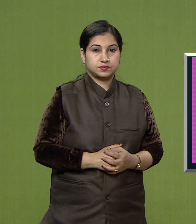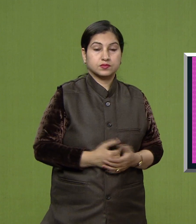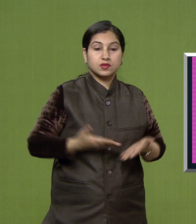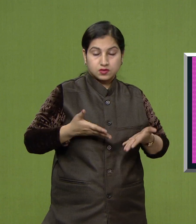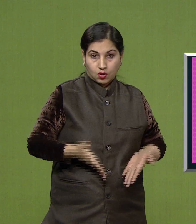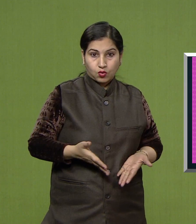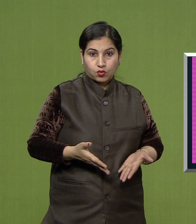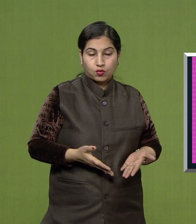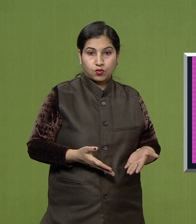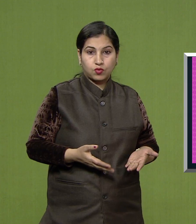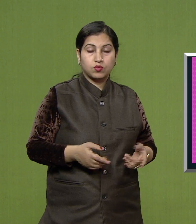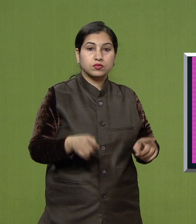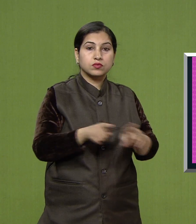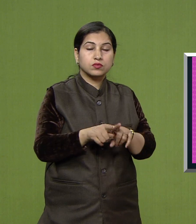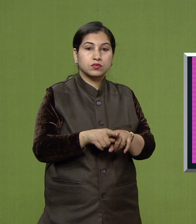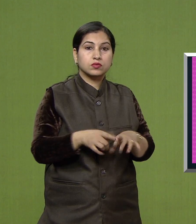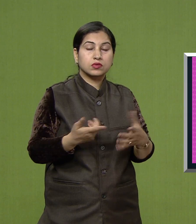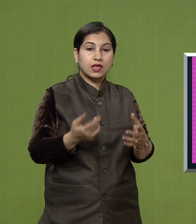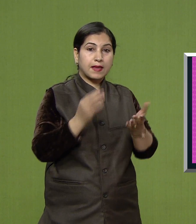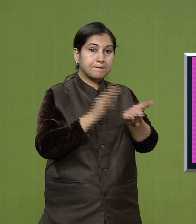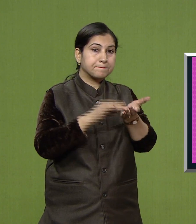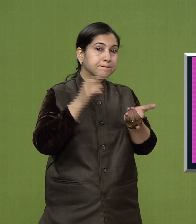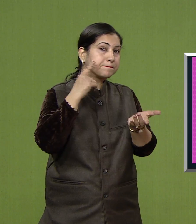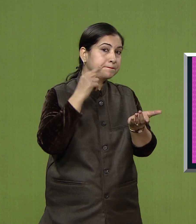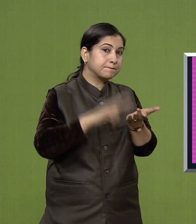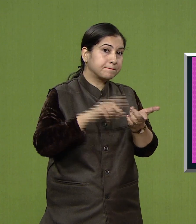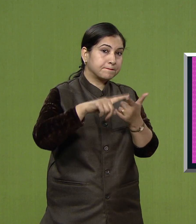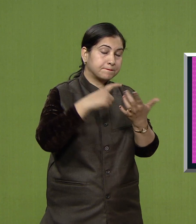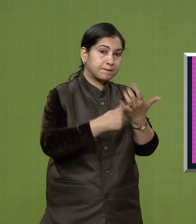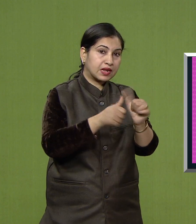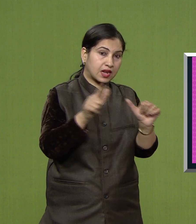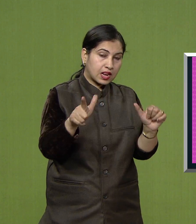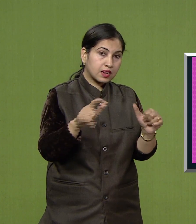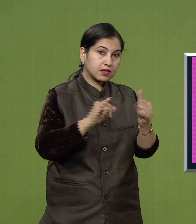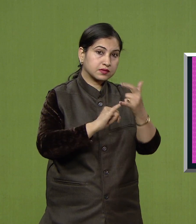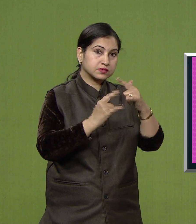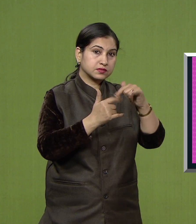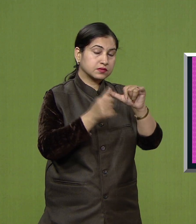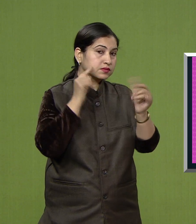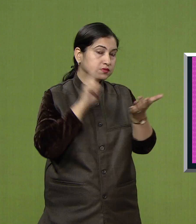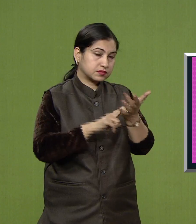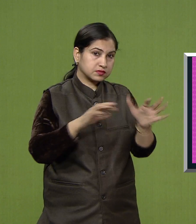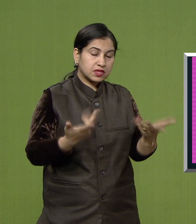Now we come into removal of mineral stains or iron rust stains, that is iron rust